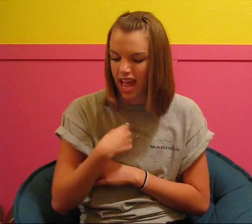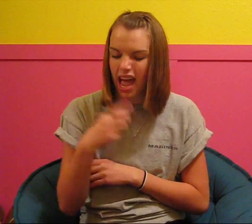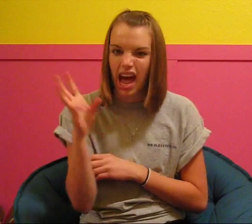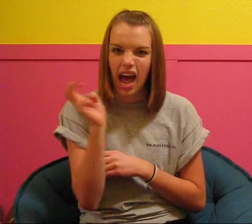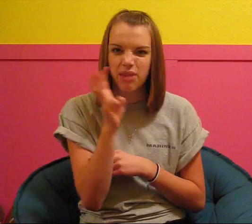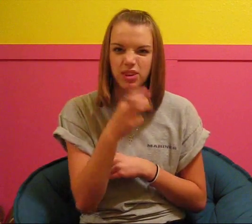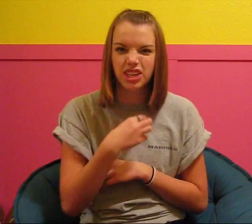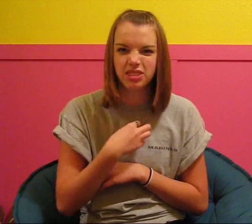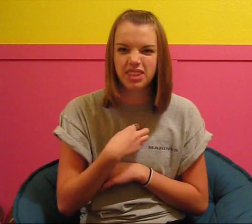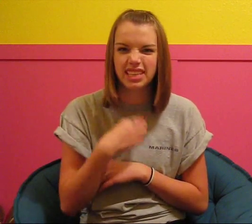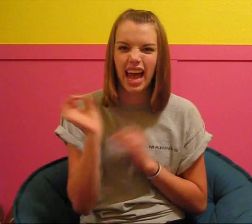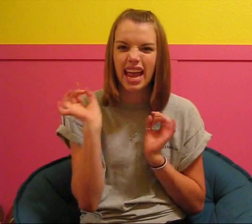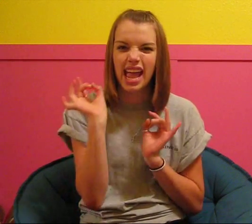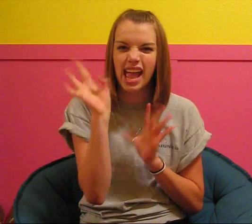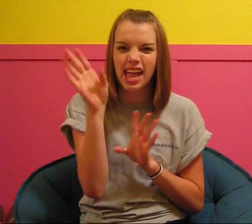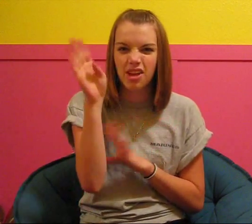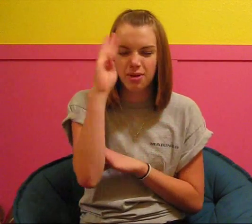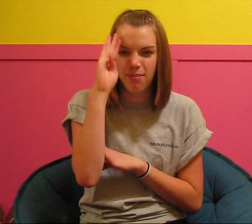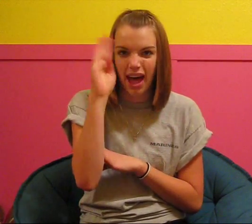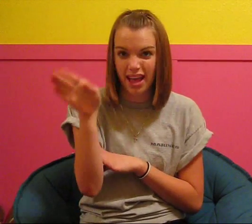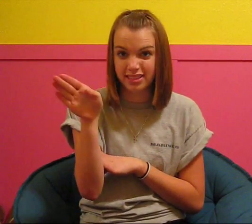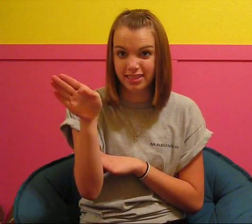I'm weird because I hate goodbyes.